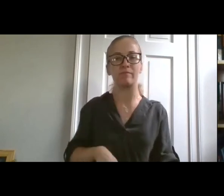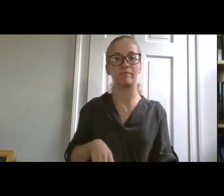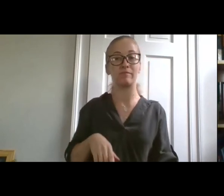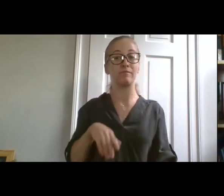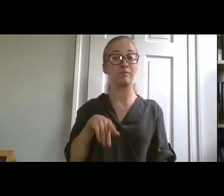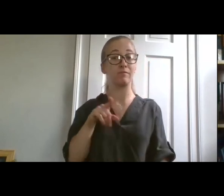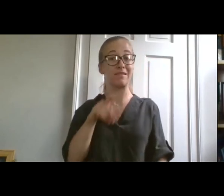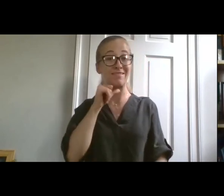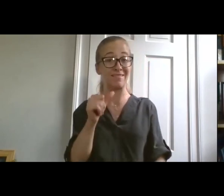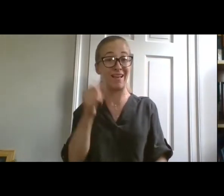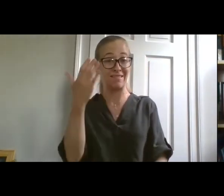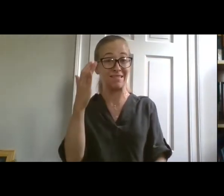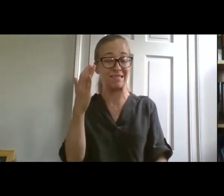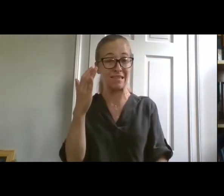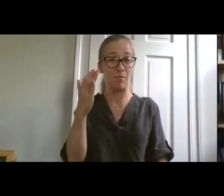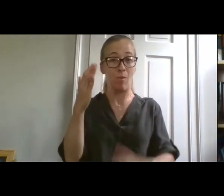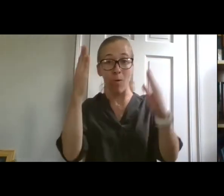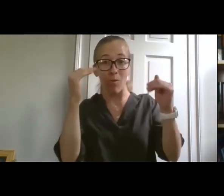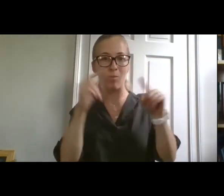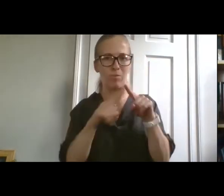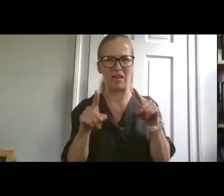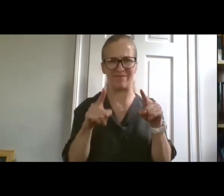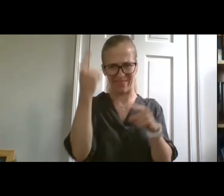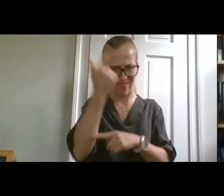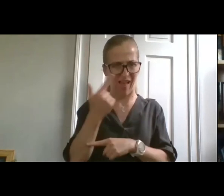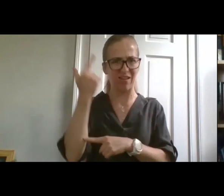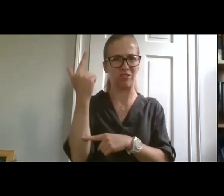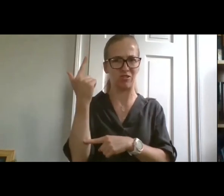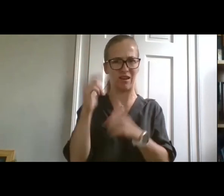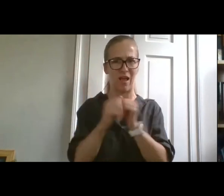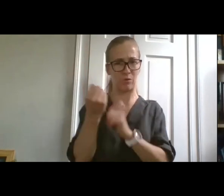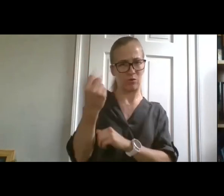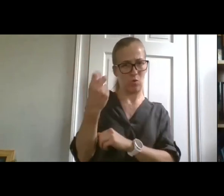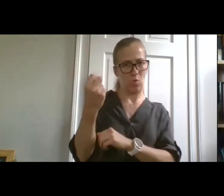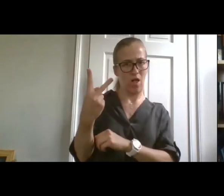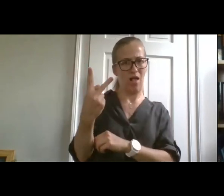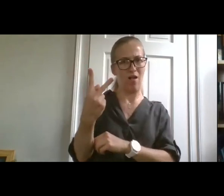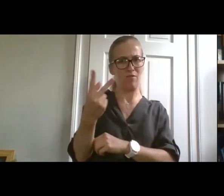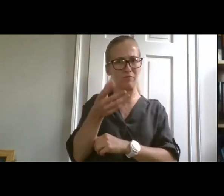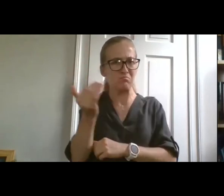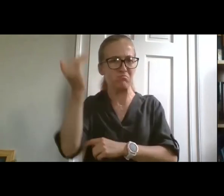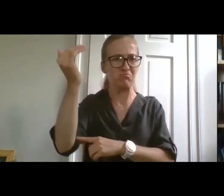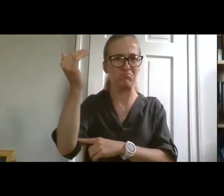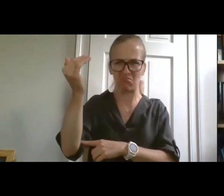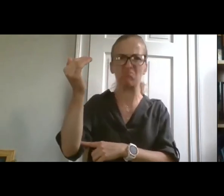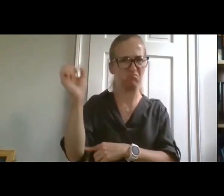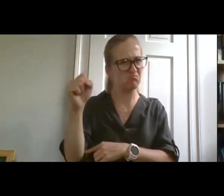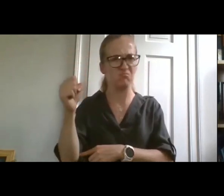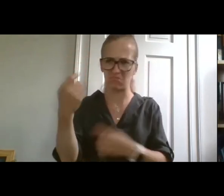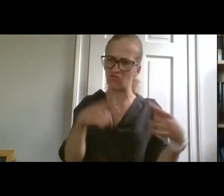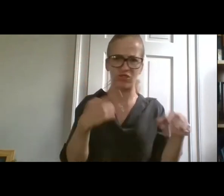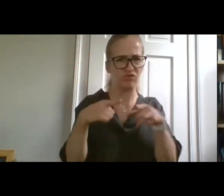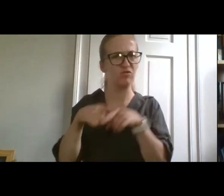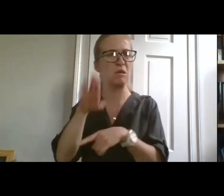not just hopeful but conclusive. How could it not be, with 12 reasonably informed adults nodding along with her, sipping beers together in camping chairs